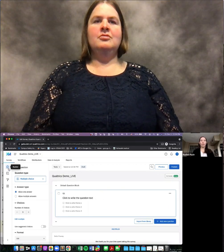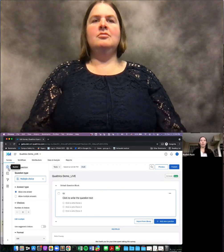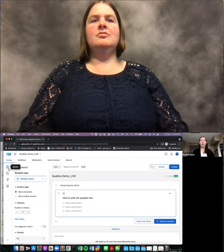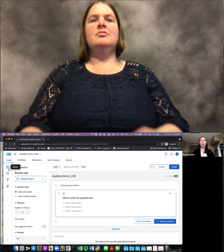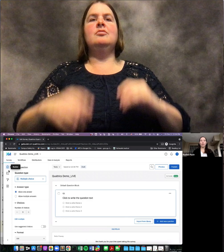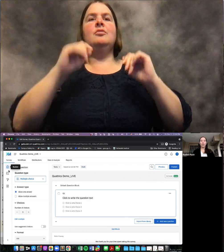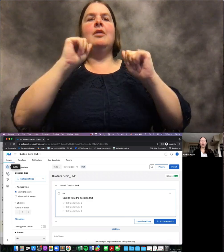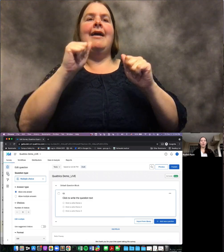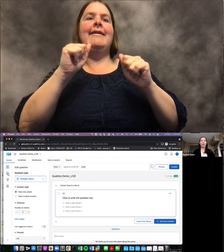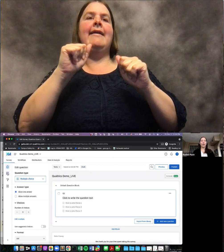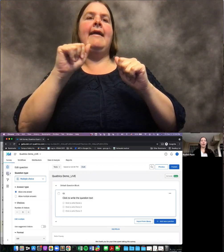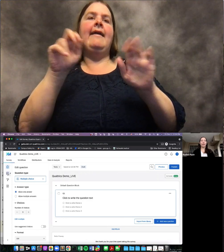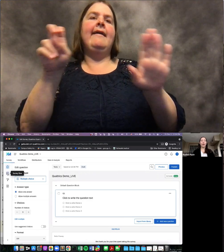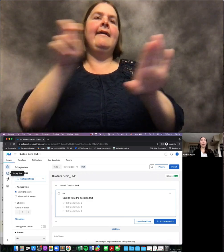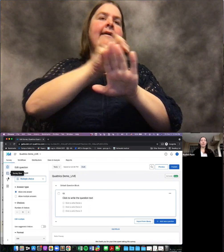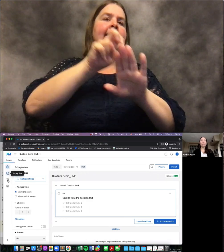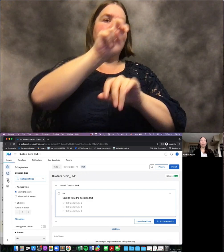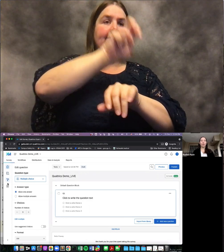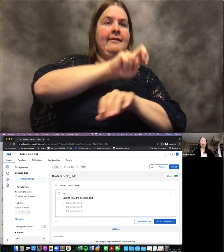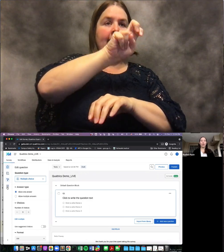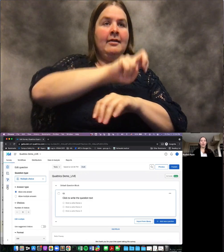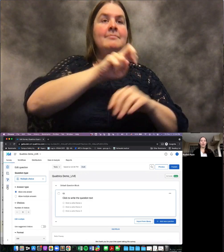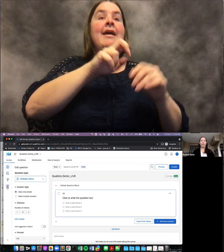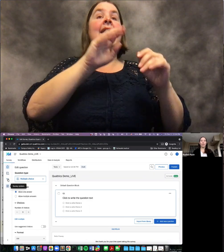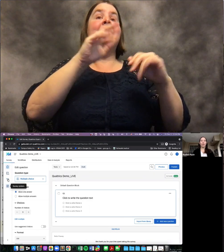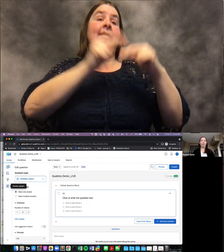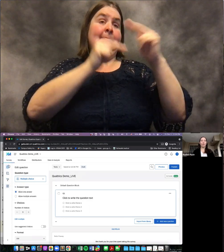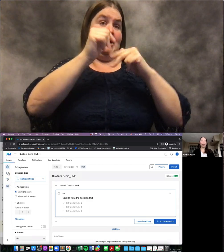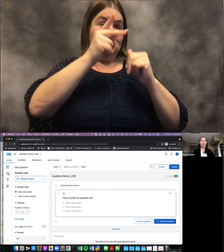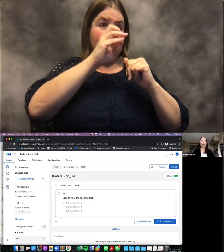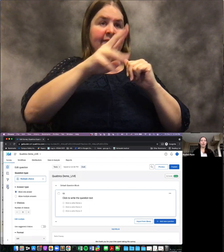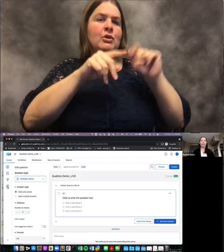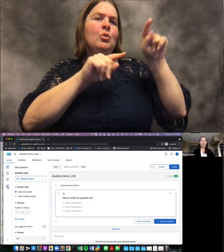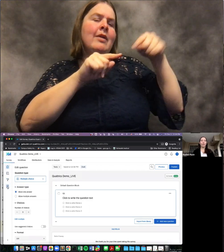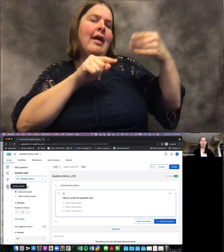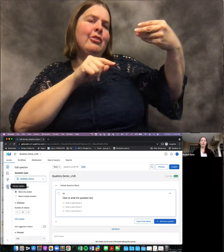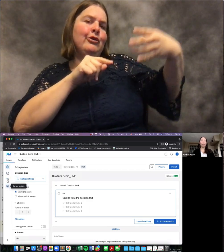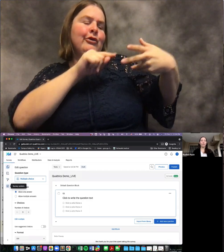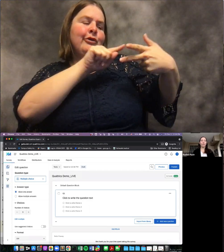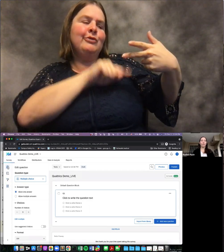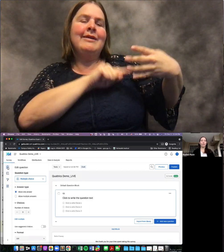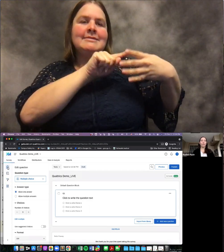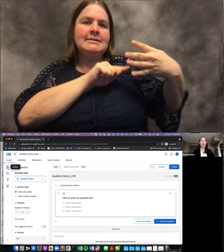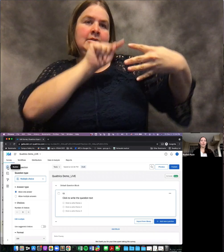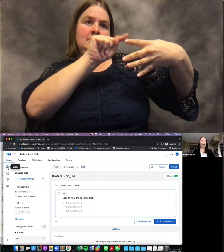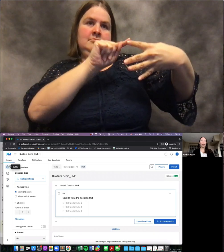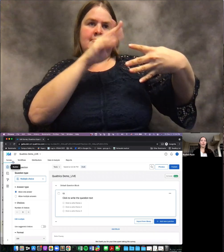between the builder view and other different survey elements over here on the left.